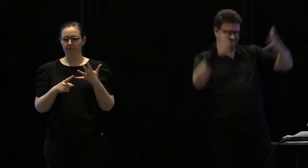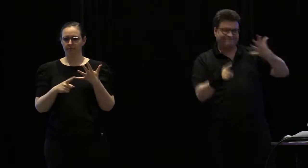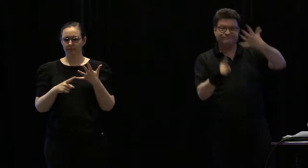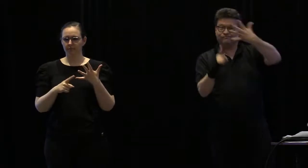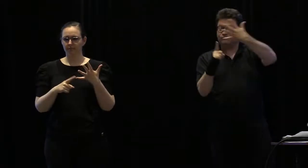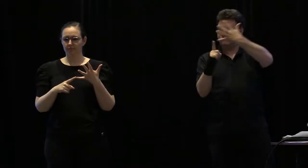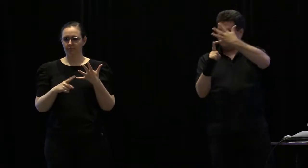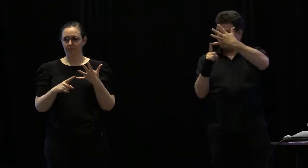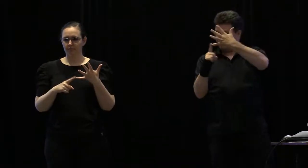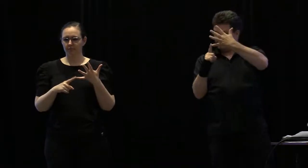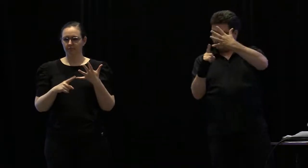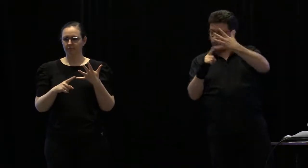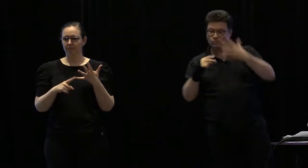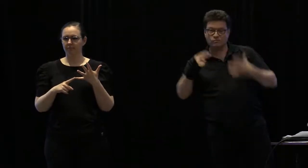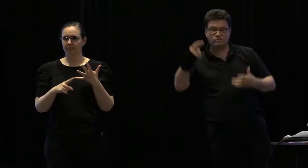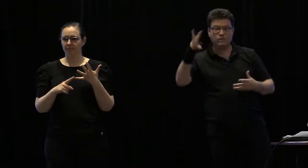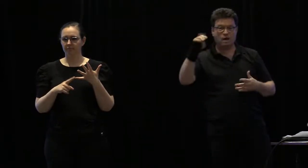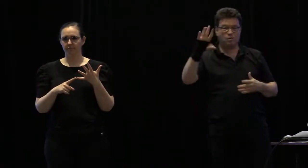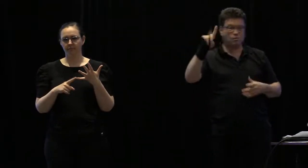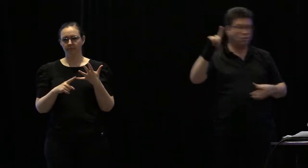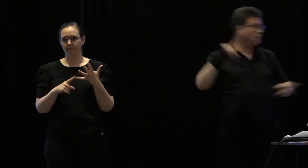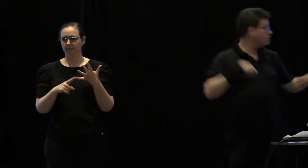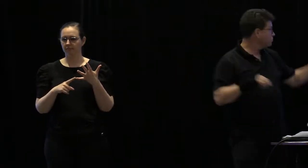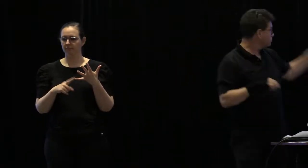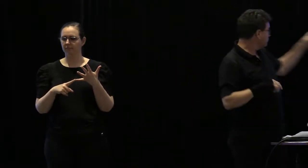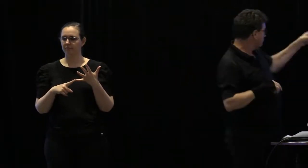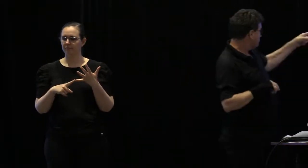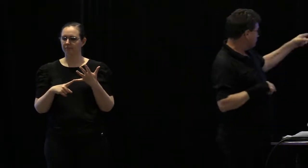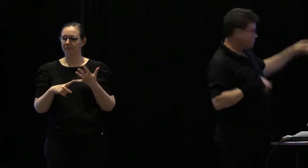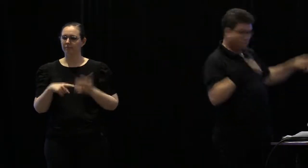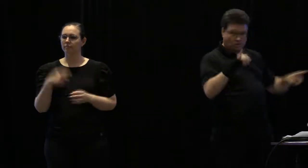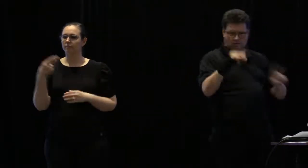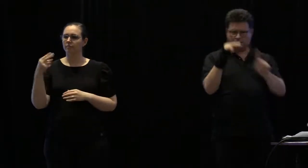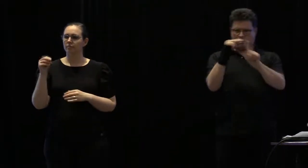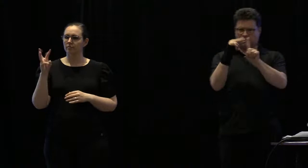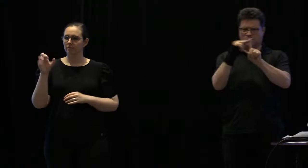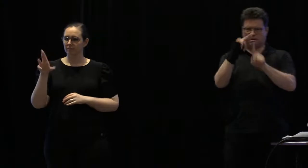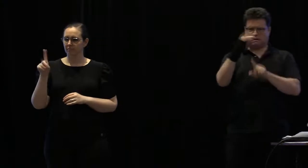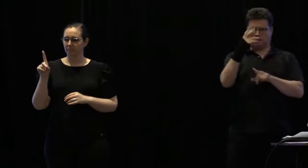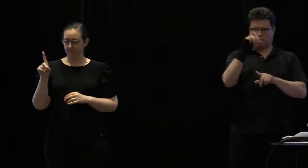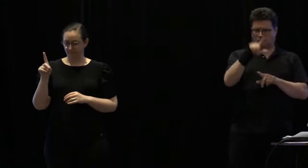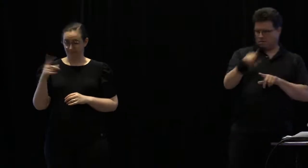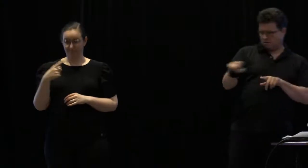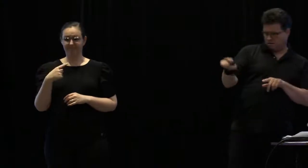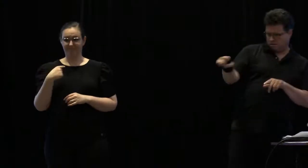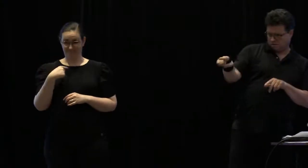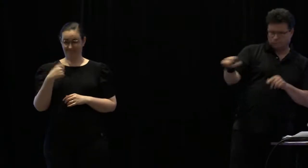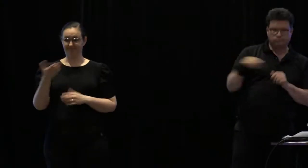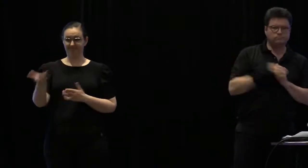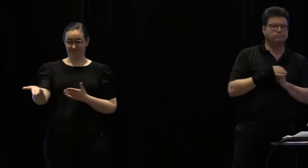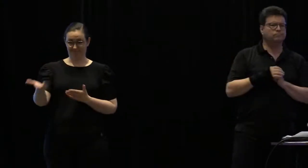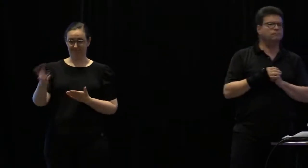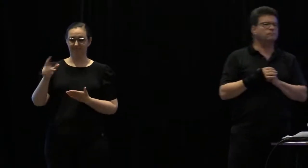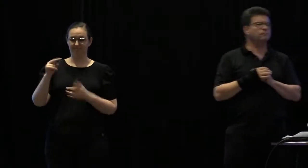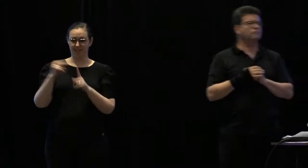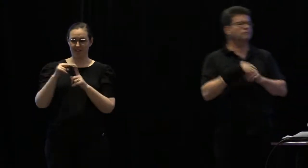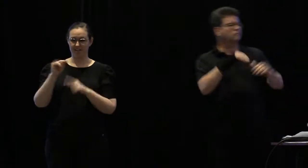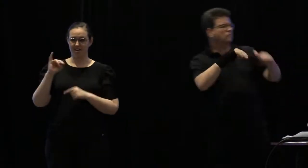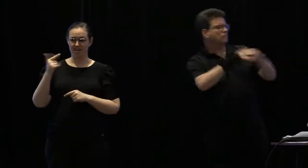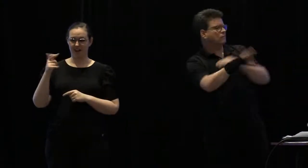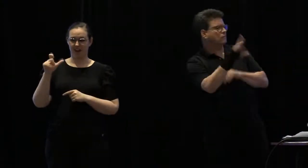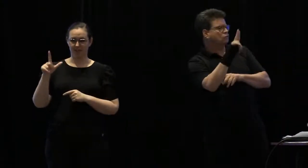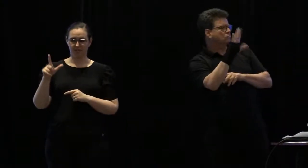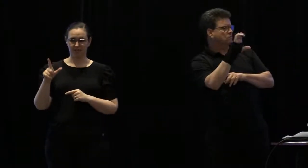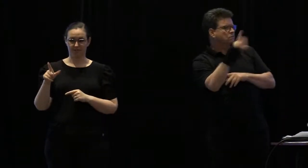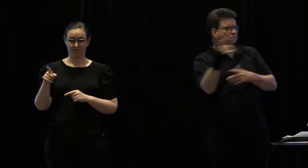The last one is Howard v. the University of British Columbia. You can see that we have Nigel Howard sitting here in